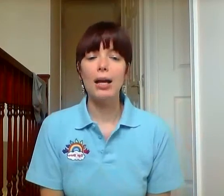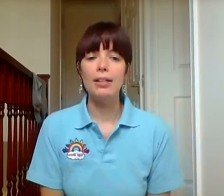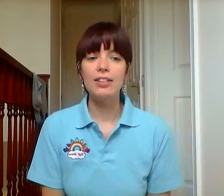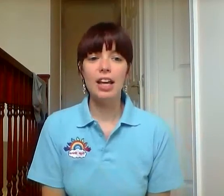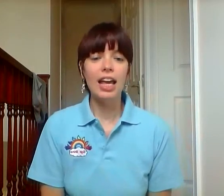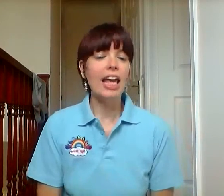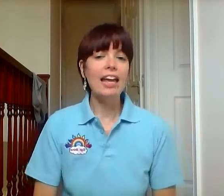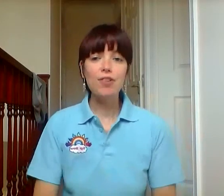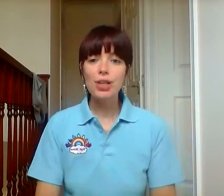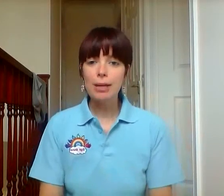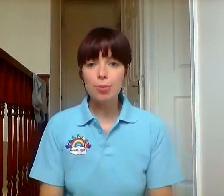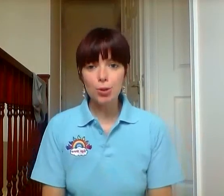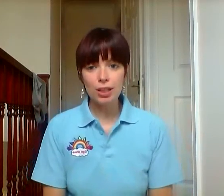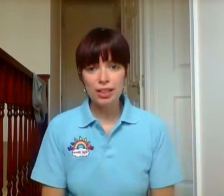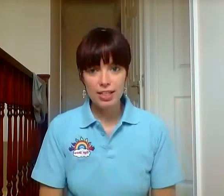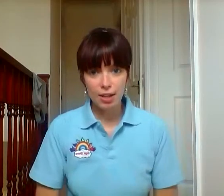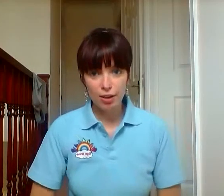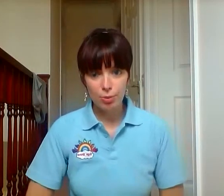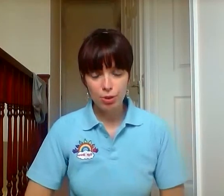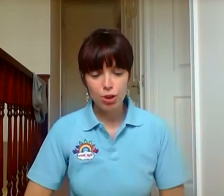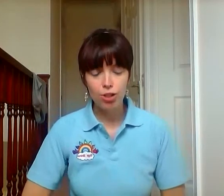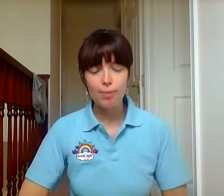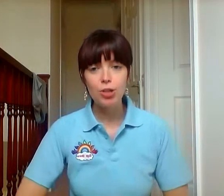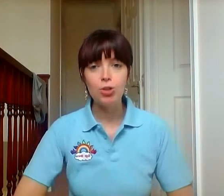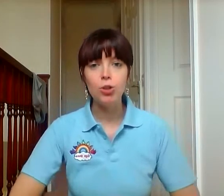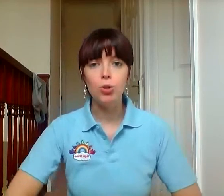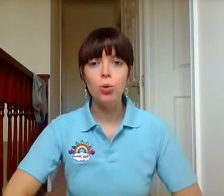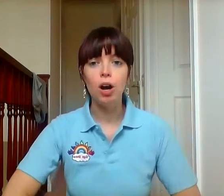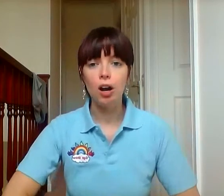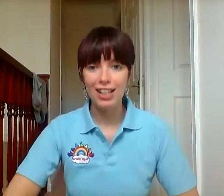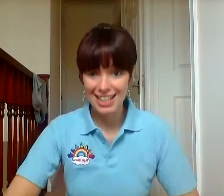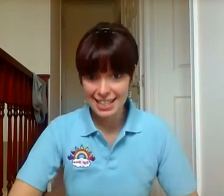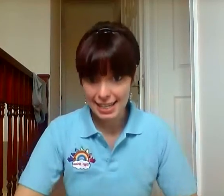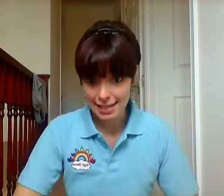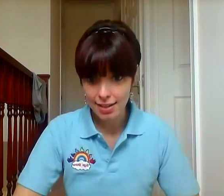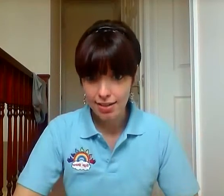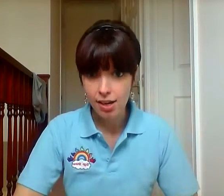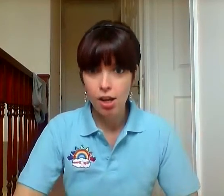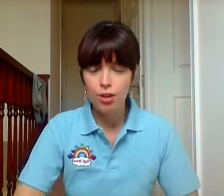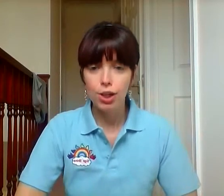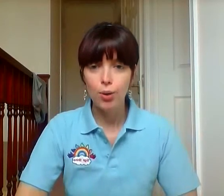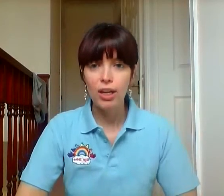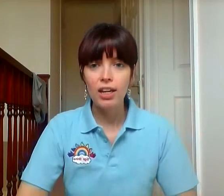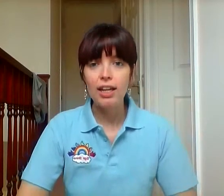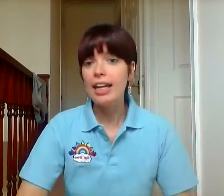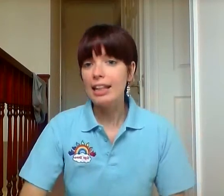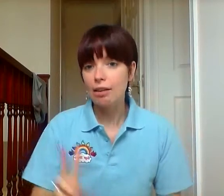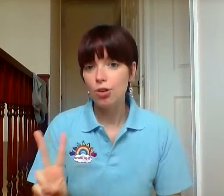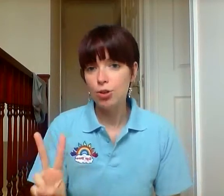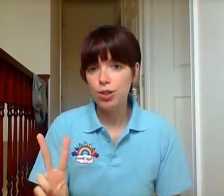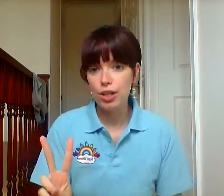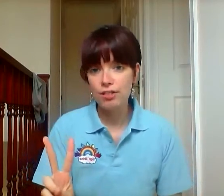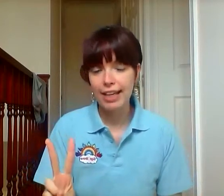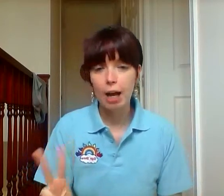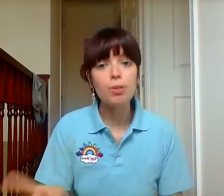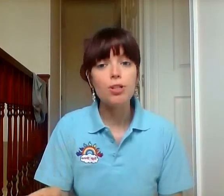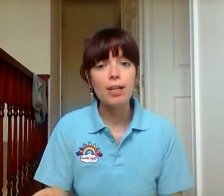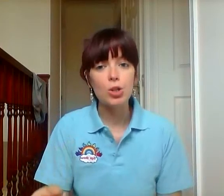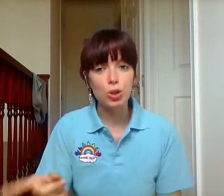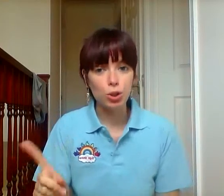And if you keep doing these signs with your child, just make sure you are consistent. So There are 2 signs for cow, but just make sure you